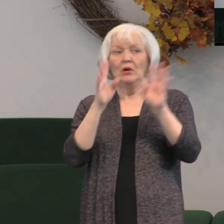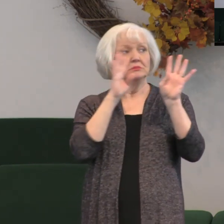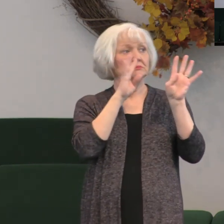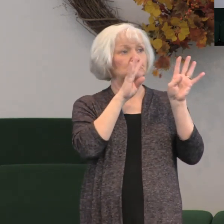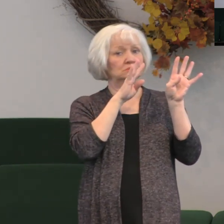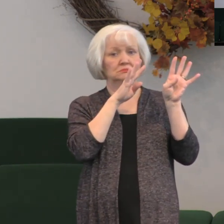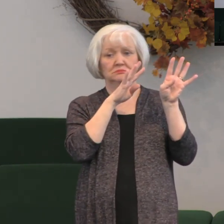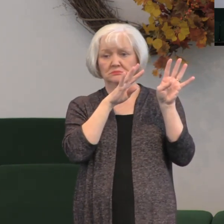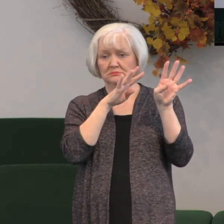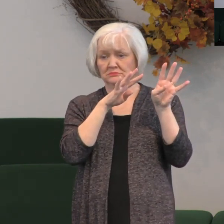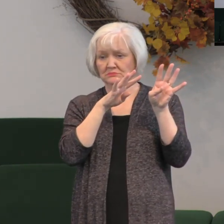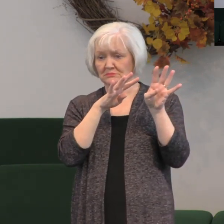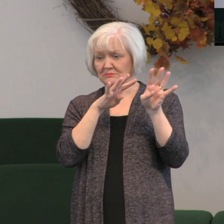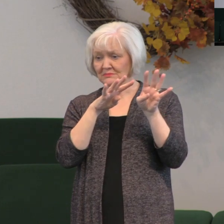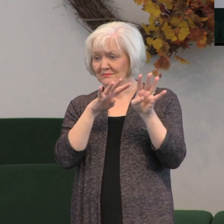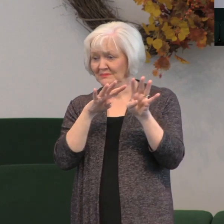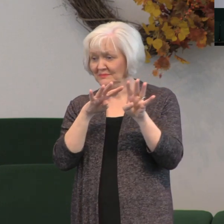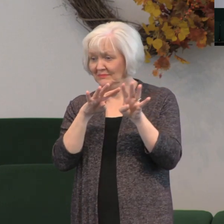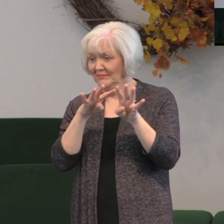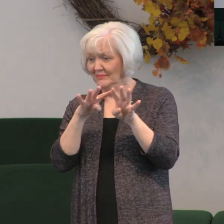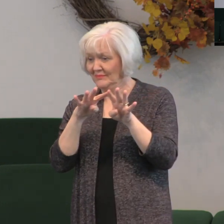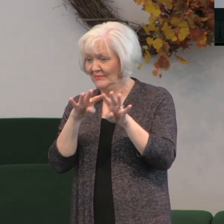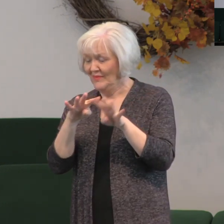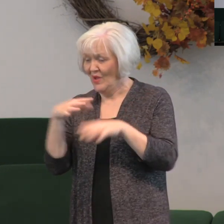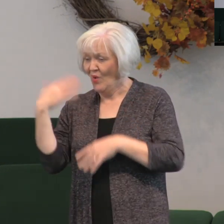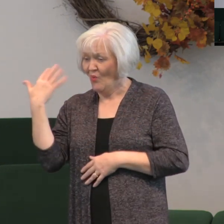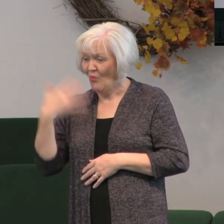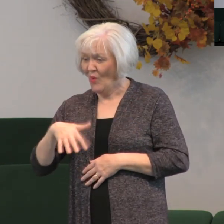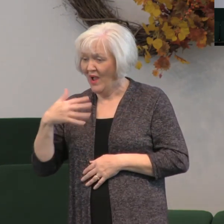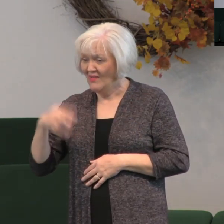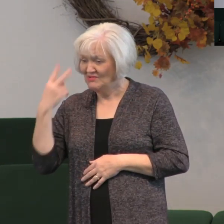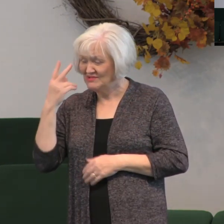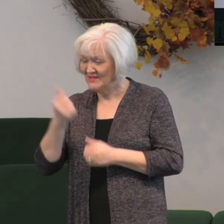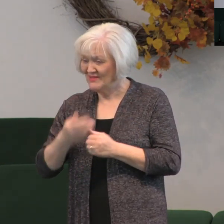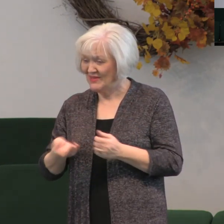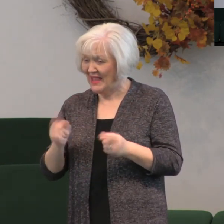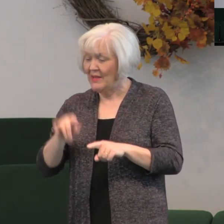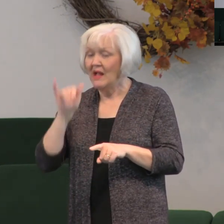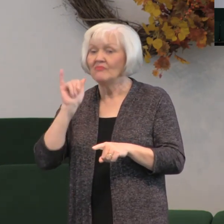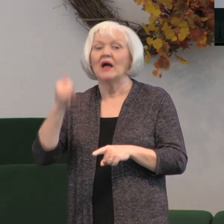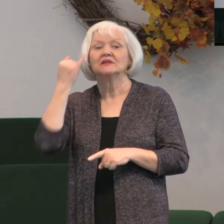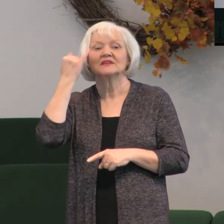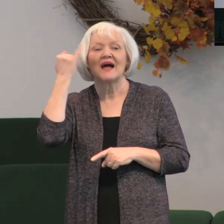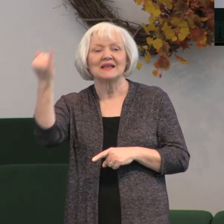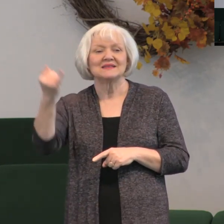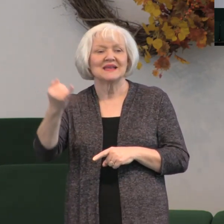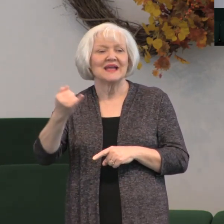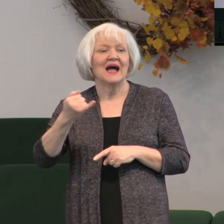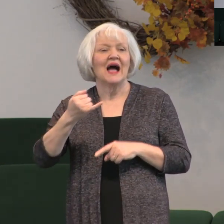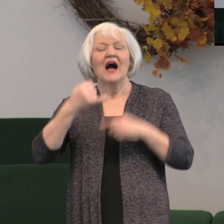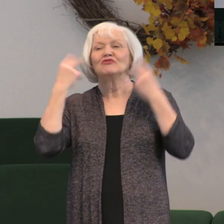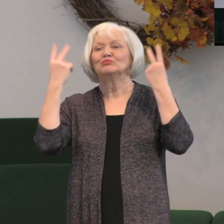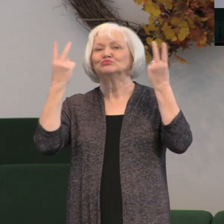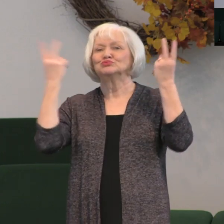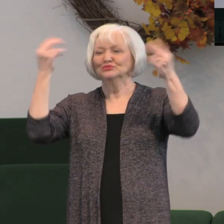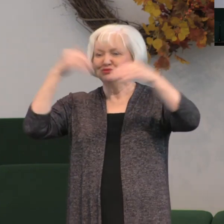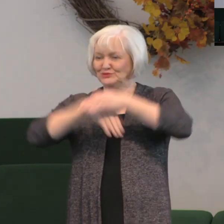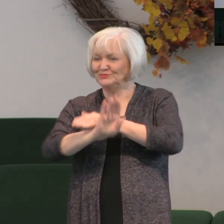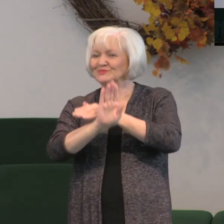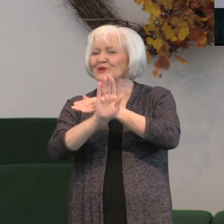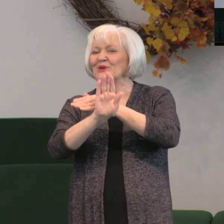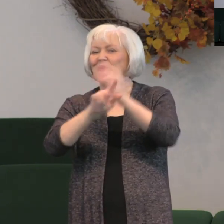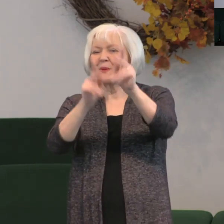on and they are watching this thing take place. And really this is the idea of a triumphal procession. This is an entry into a place